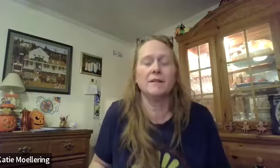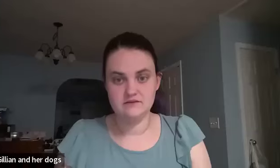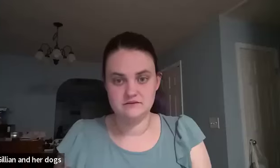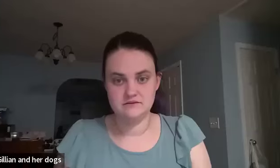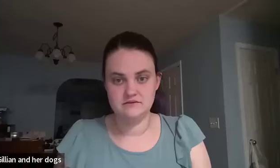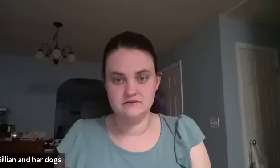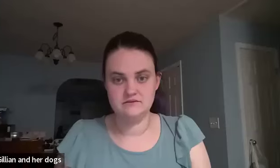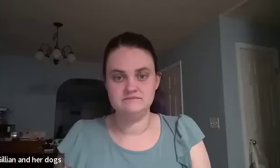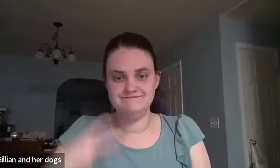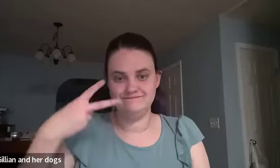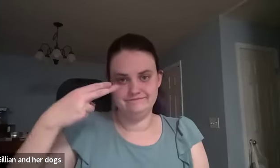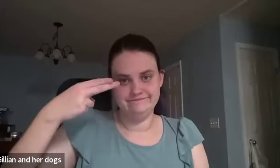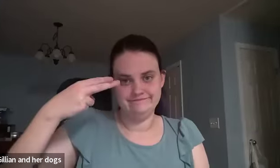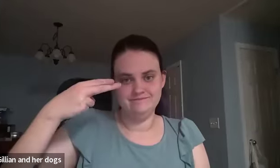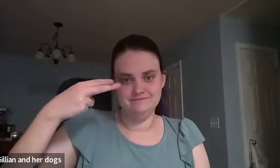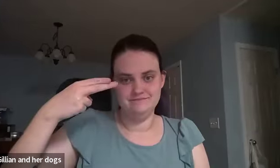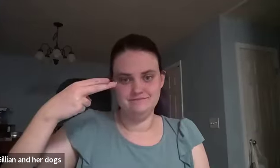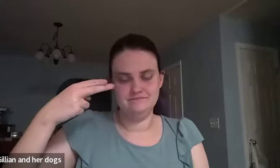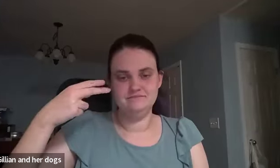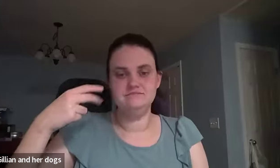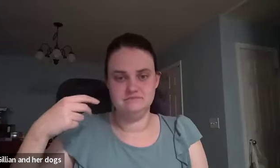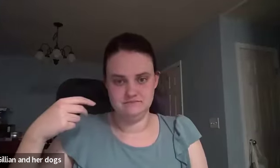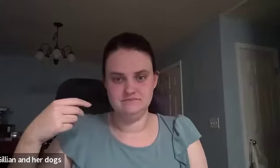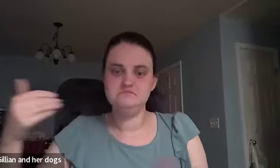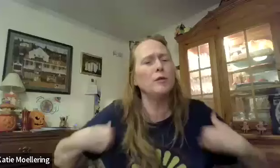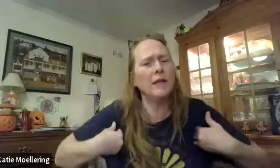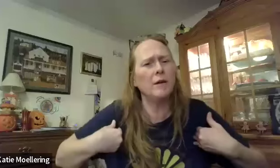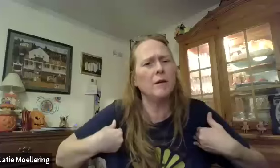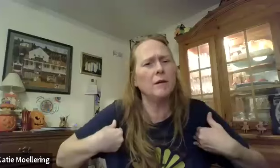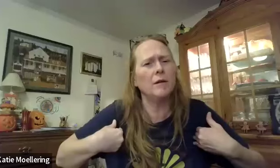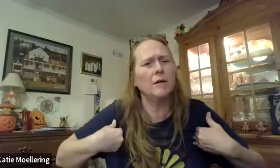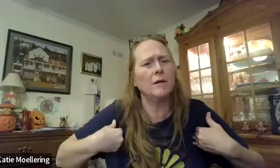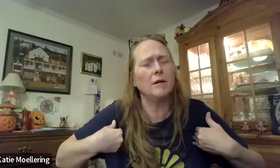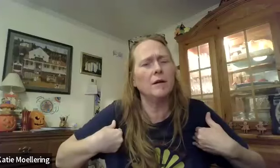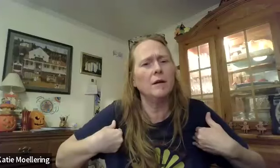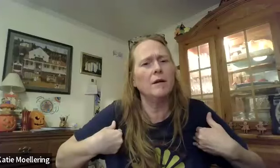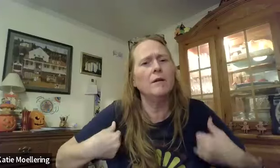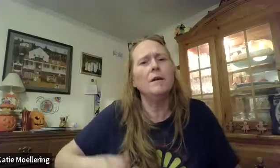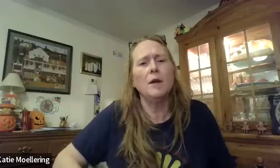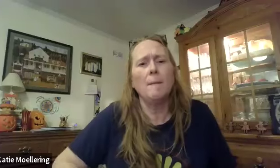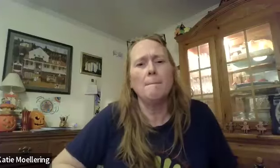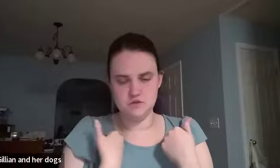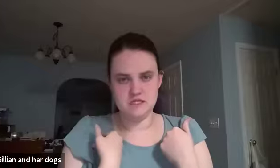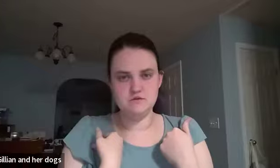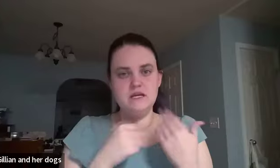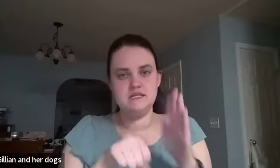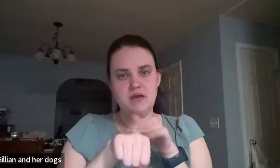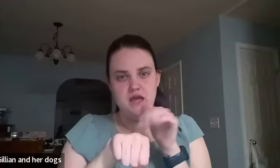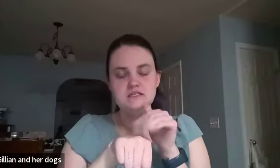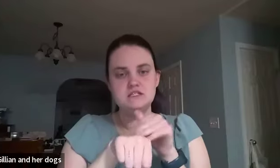then Yeah. you would me, are you doing, So I'm not doing animals with this one because pets